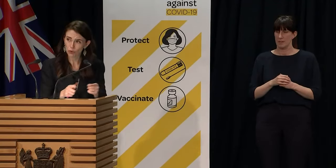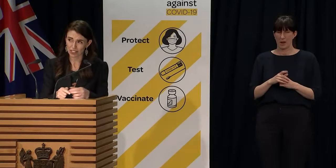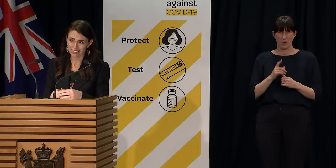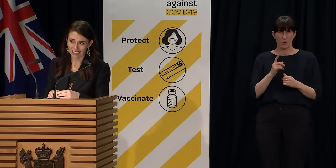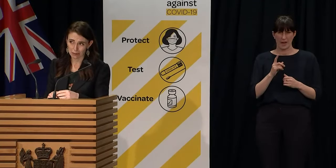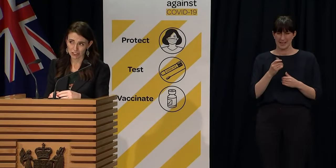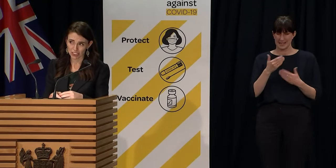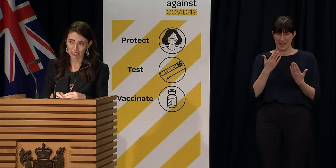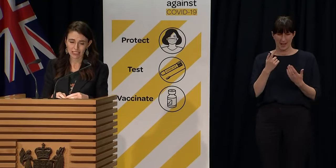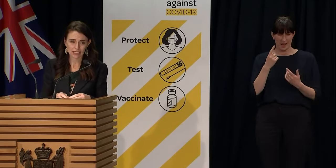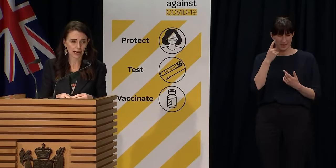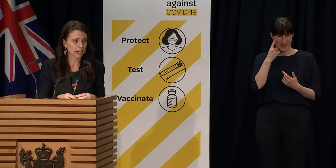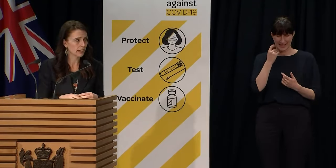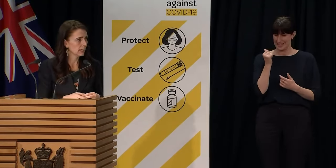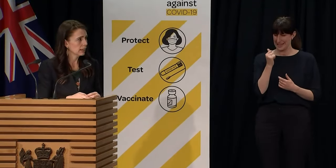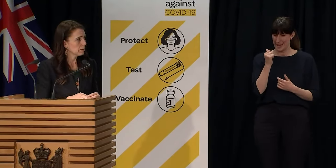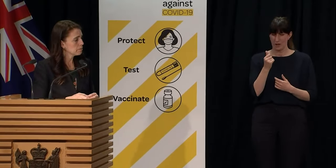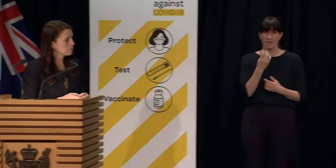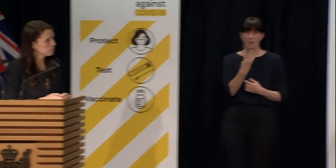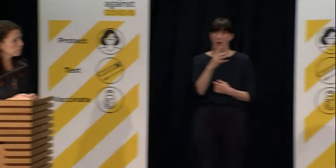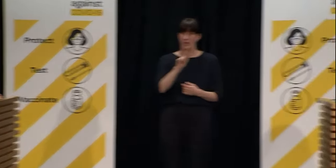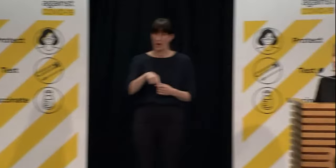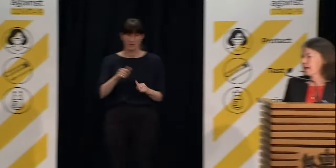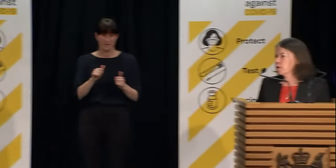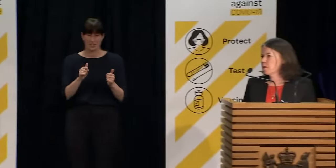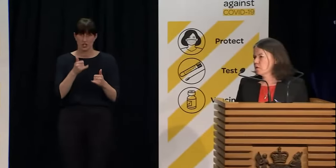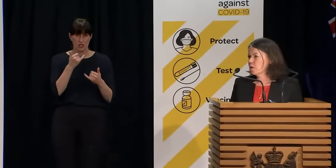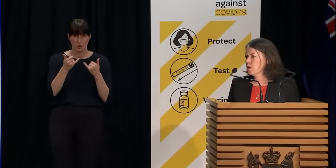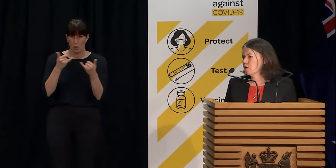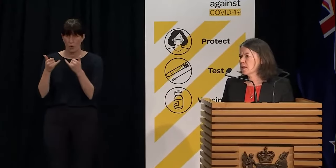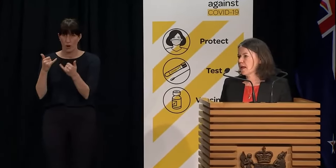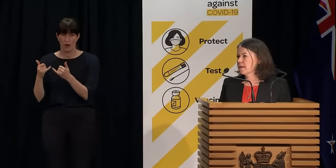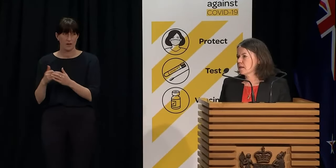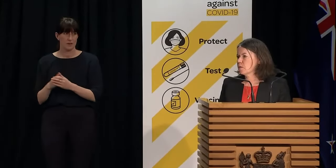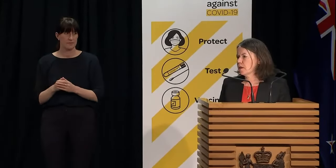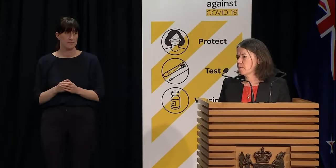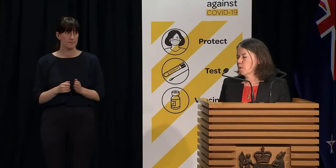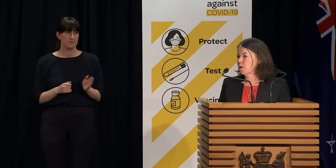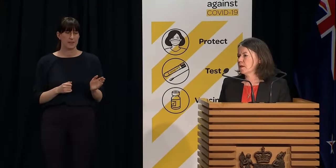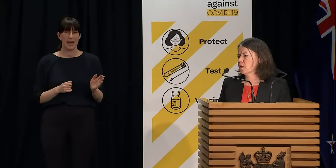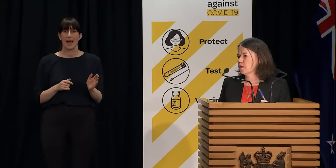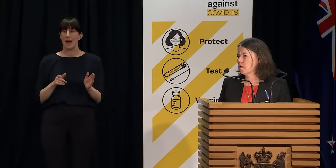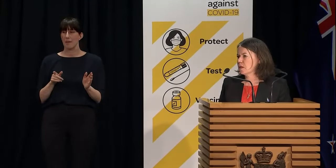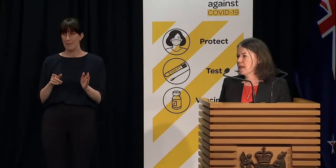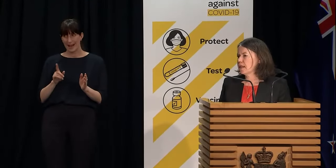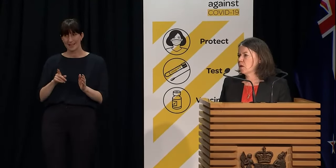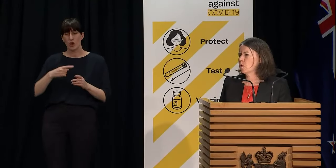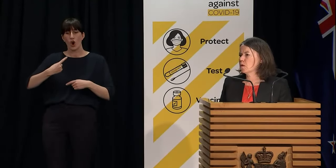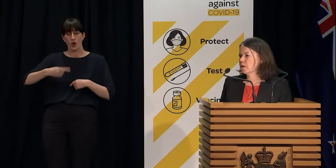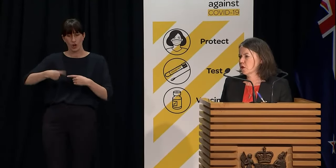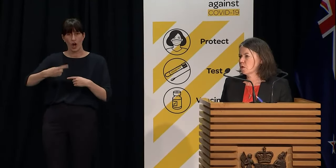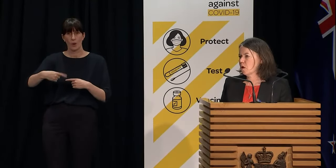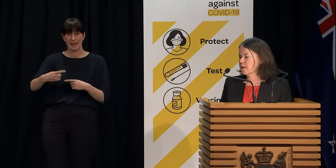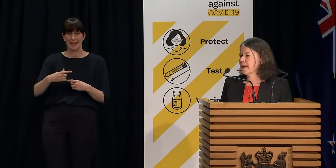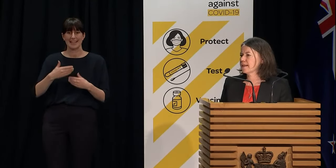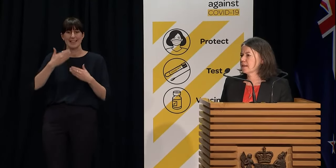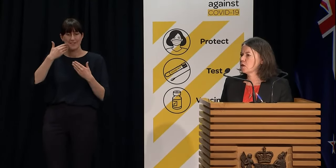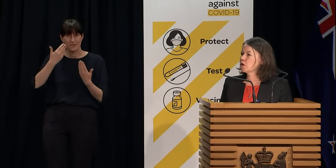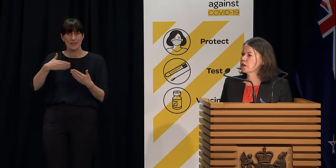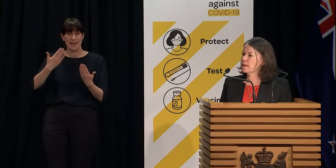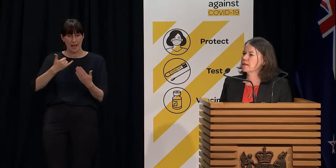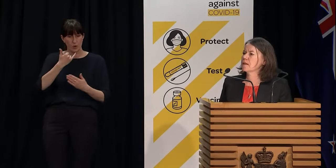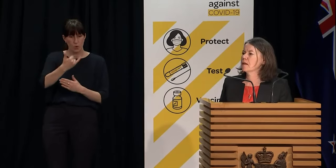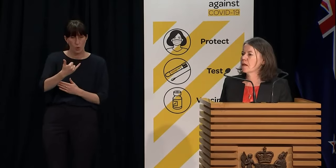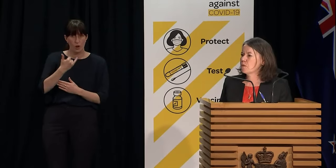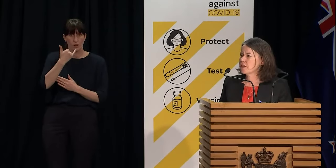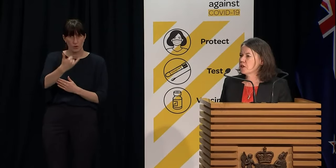we had 4,000 come in just yesterday. And it's the ongoing management of those contacts that's really important. So it's those daily calls to contacts. It's